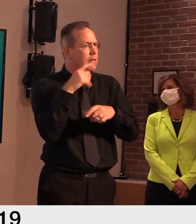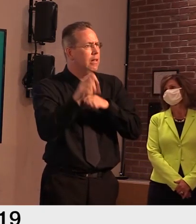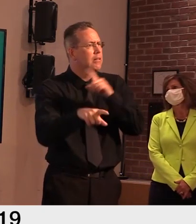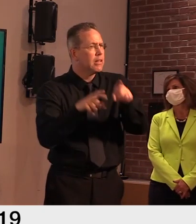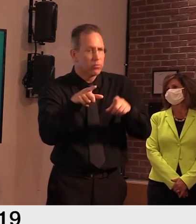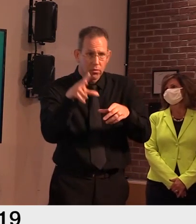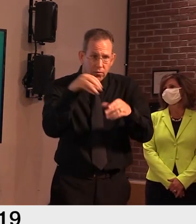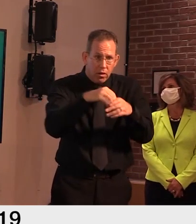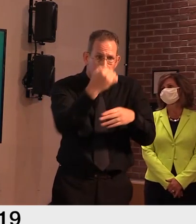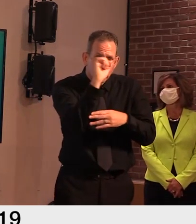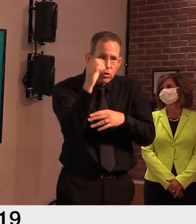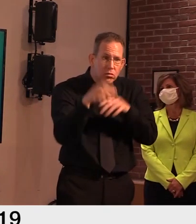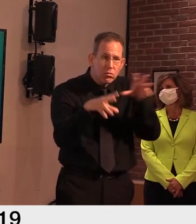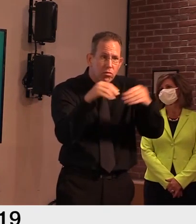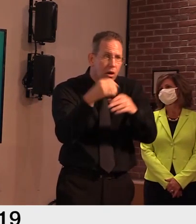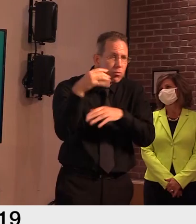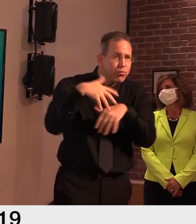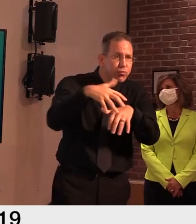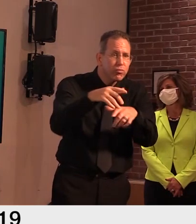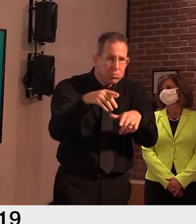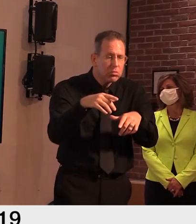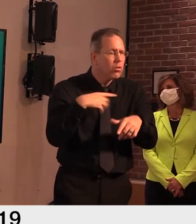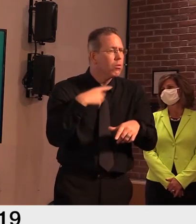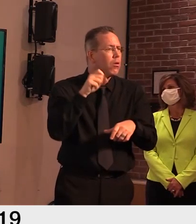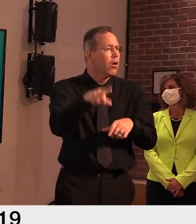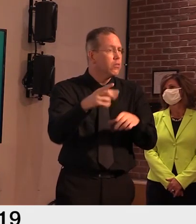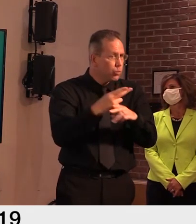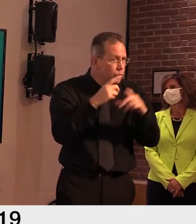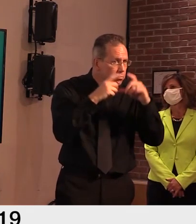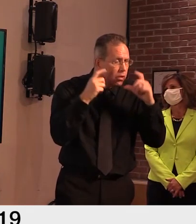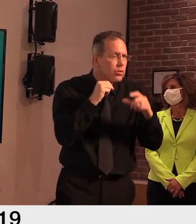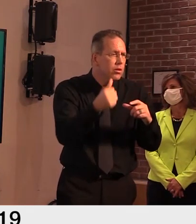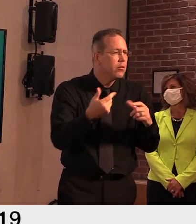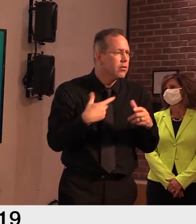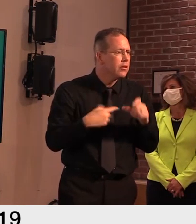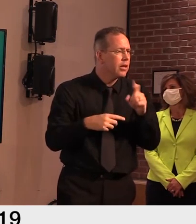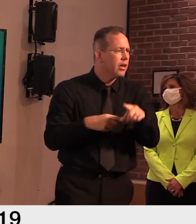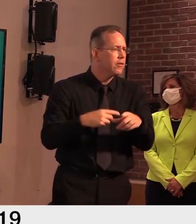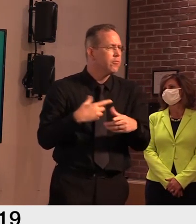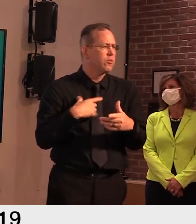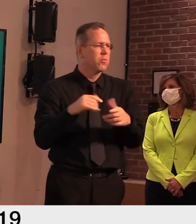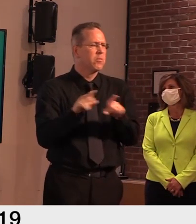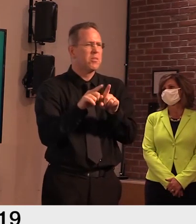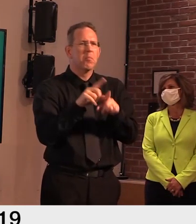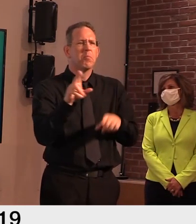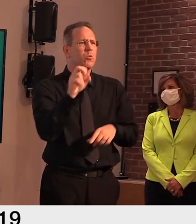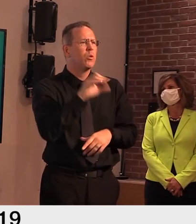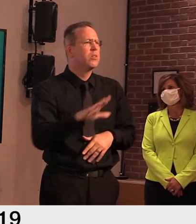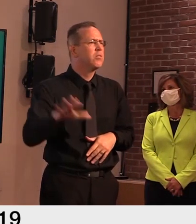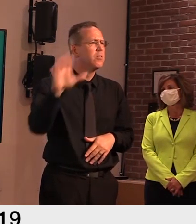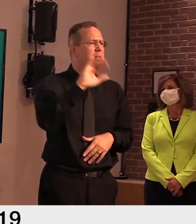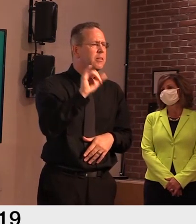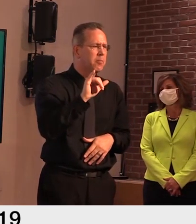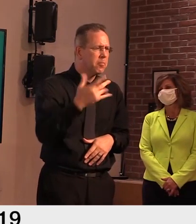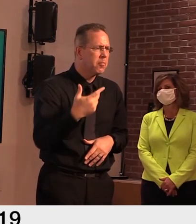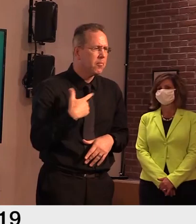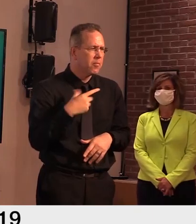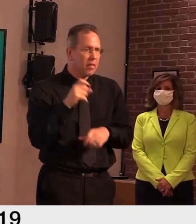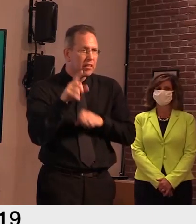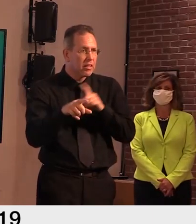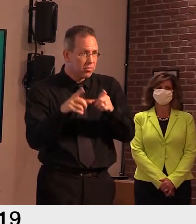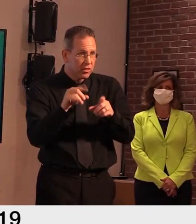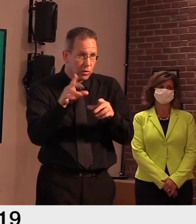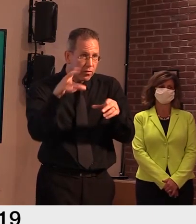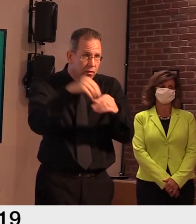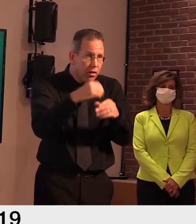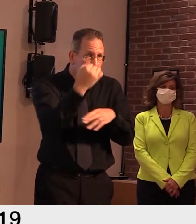Although a core question now is, have you participated in a mass gathering? And similar to around